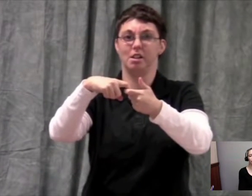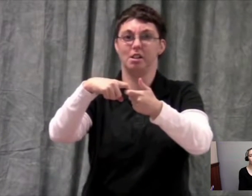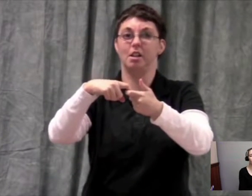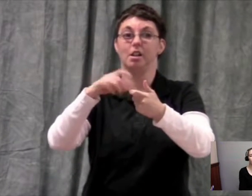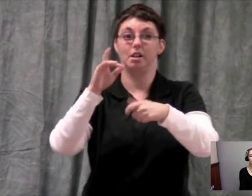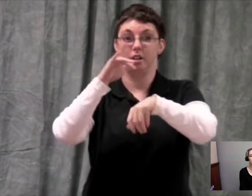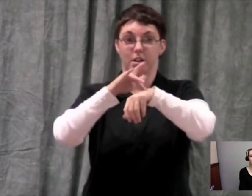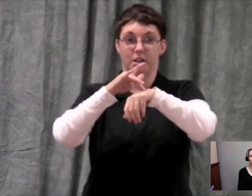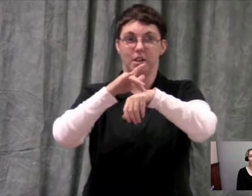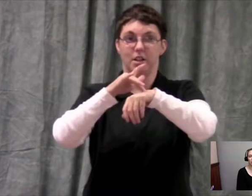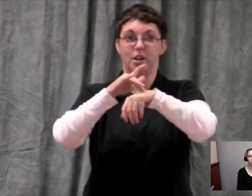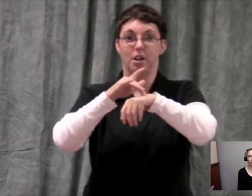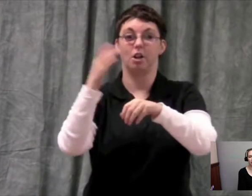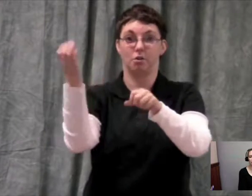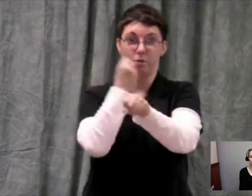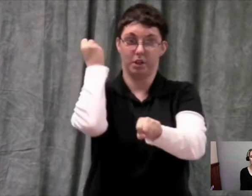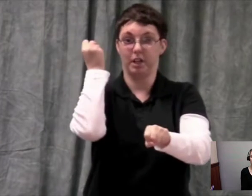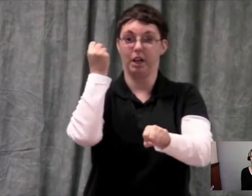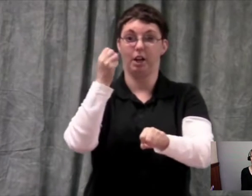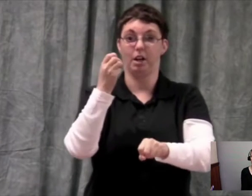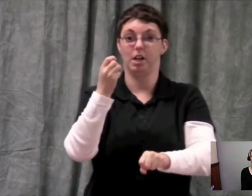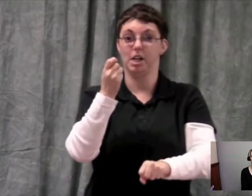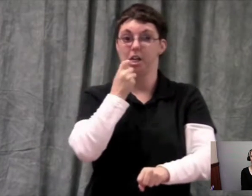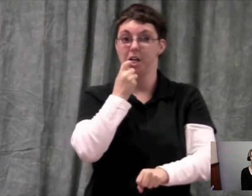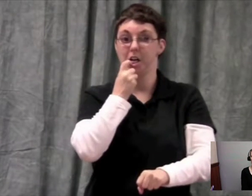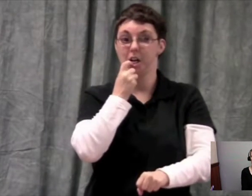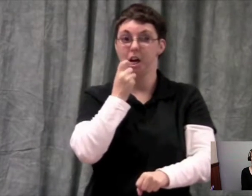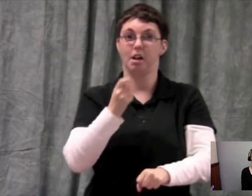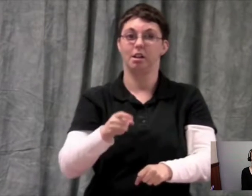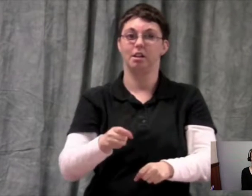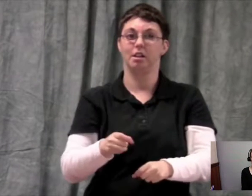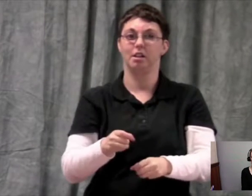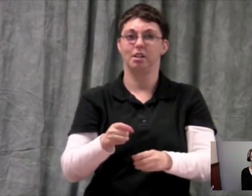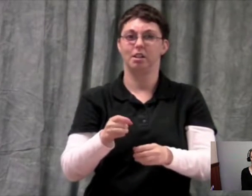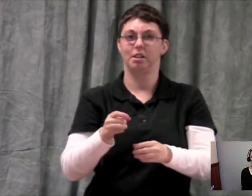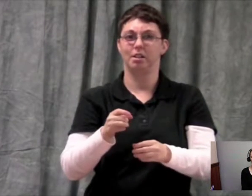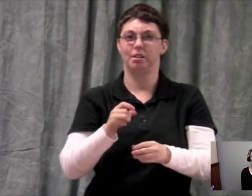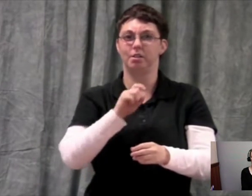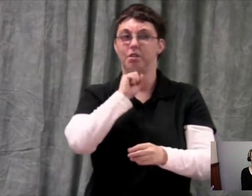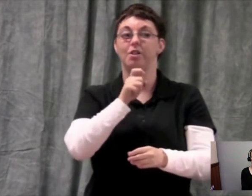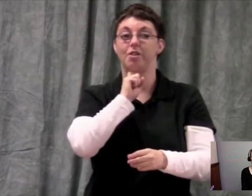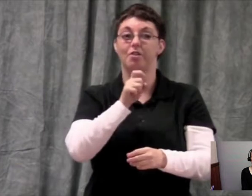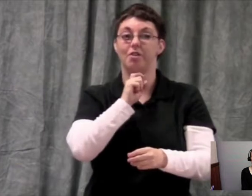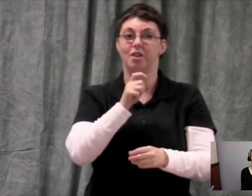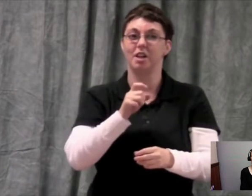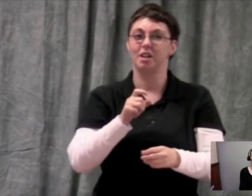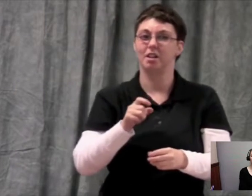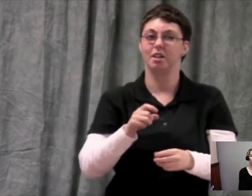And when we went to Spain, we actually won some, sorry, wrong song, medals. We won a medal for going to